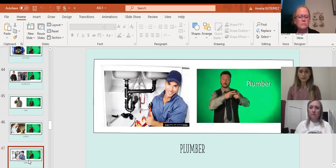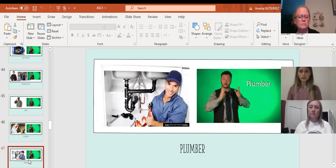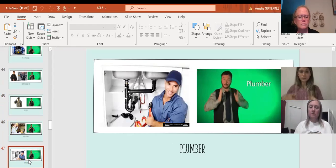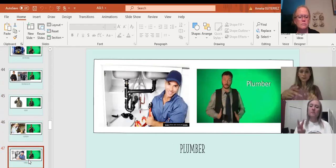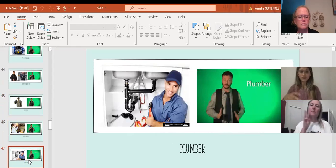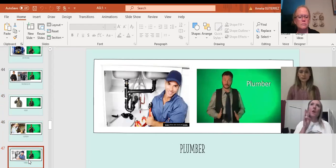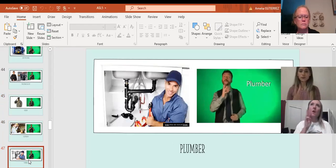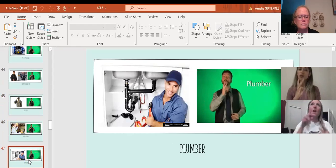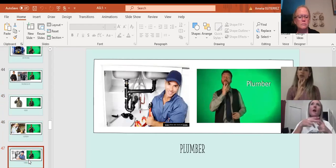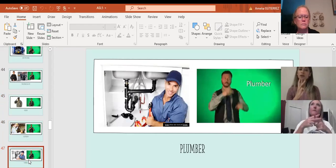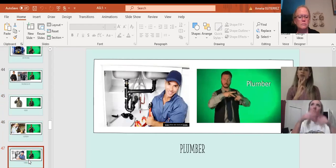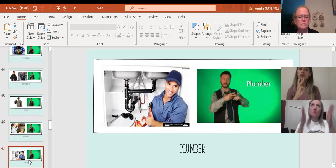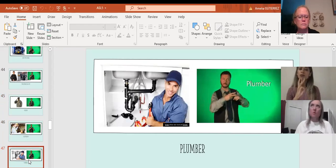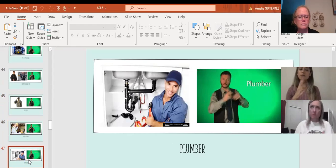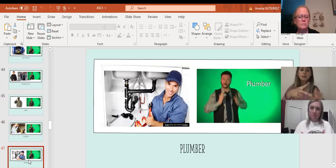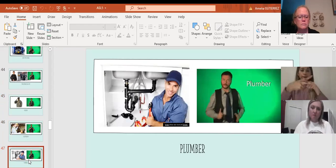Plumber.